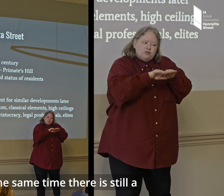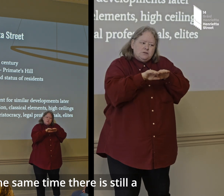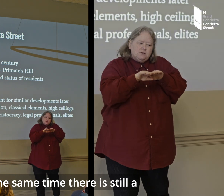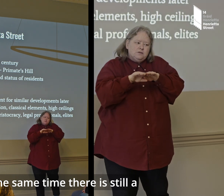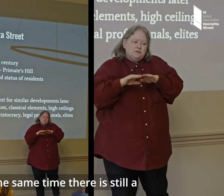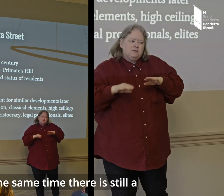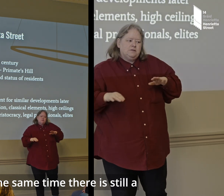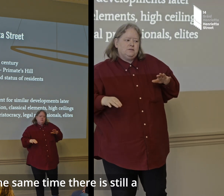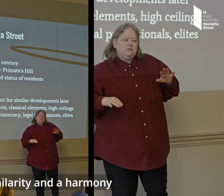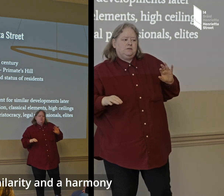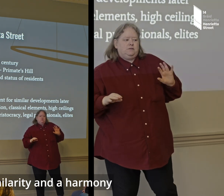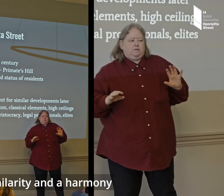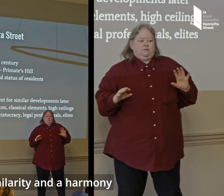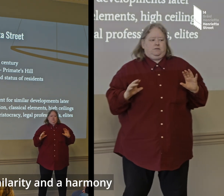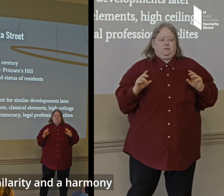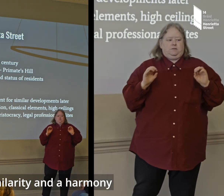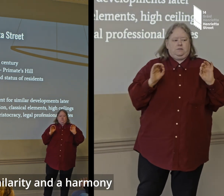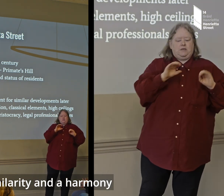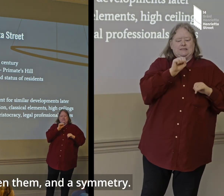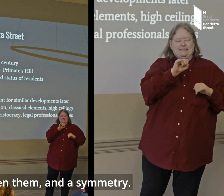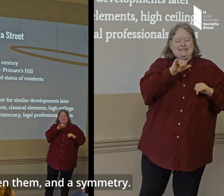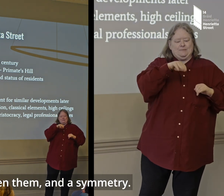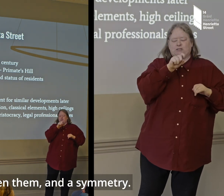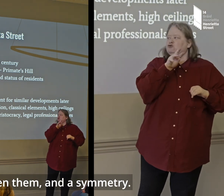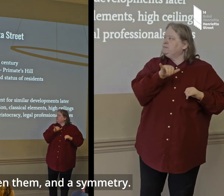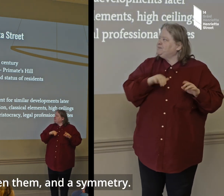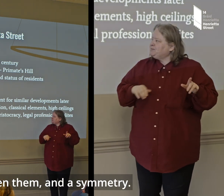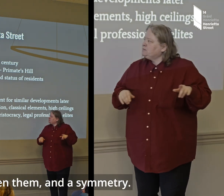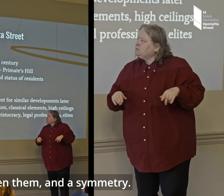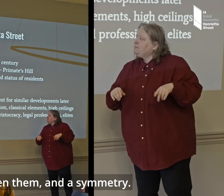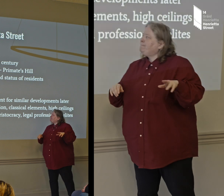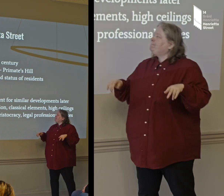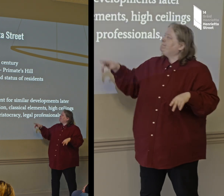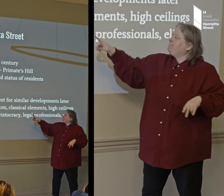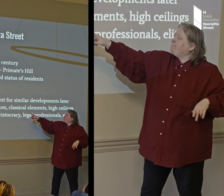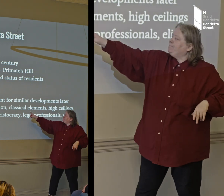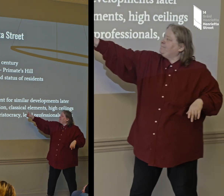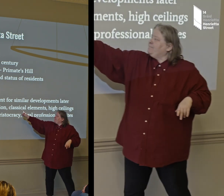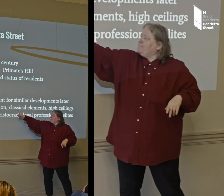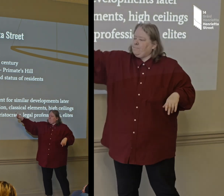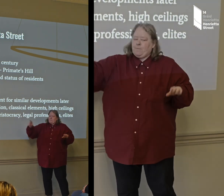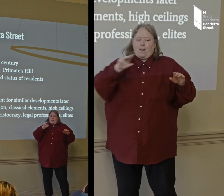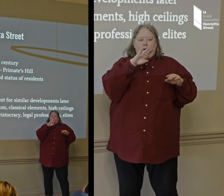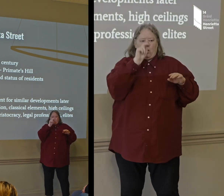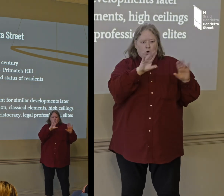But at the same time there is still a similarity and a harmony between them, and a symmetry.